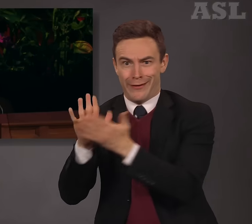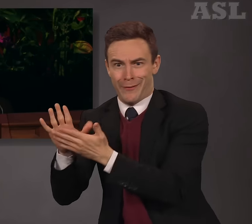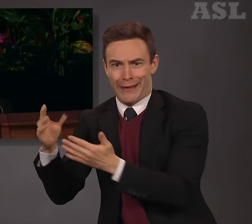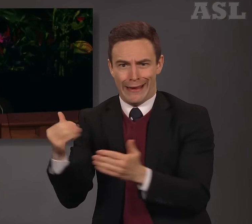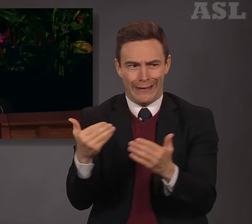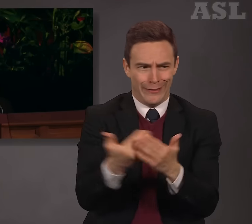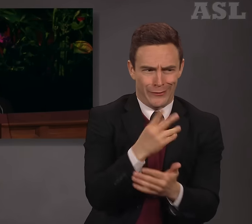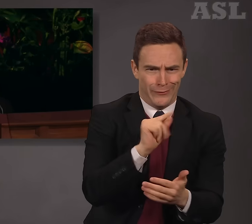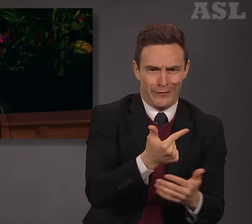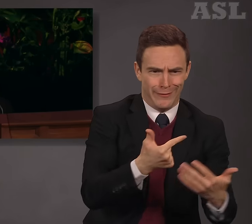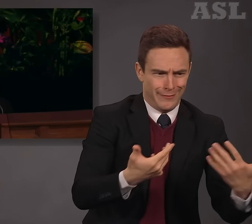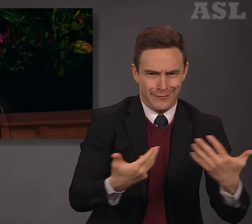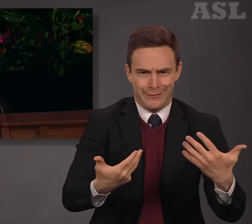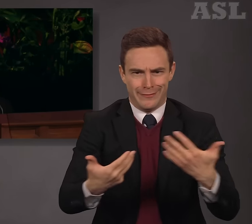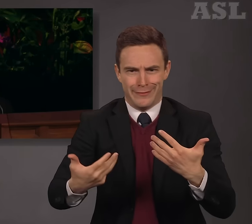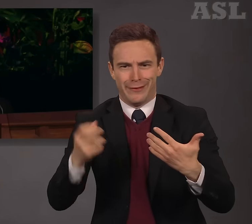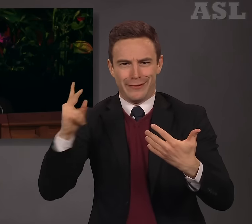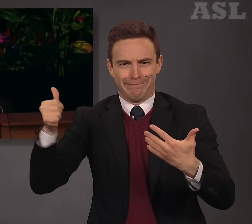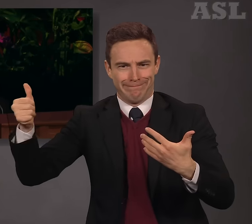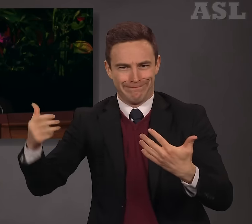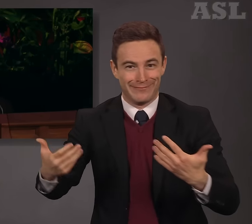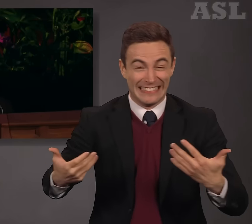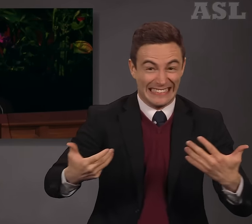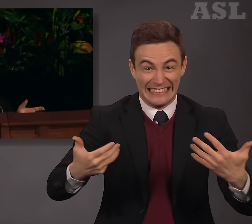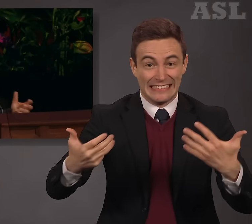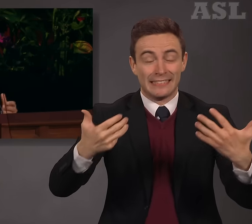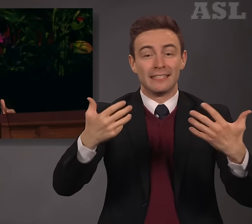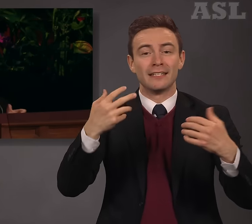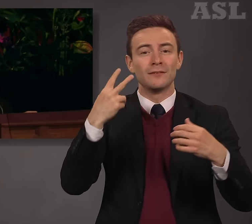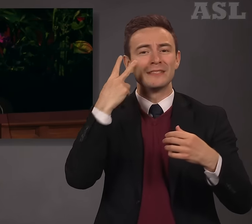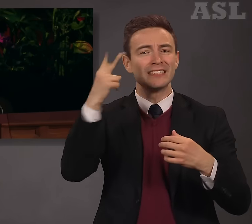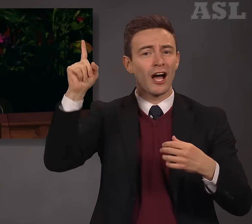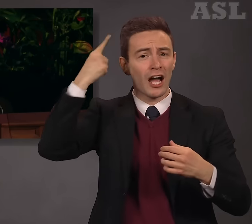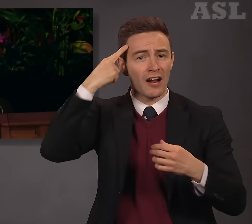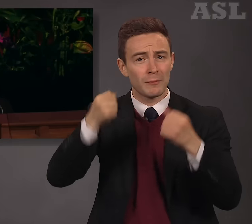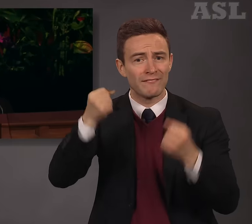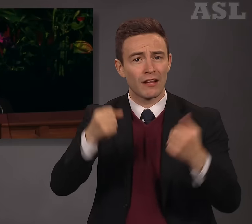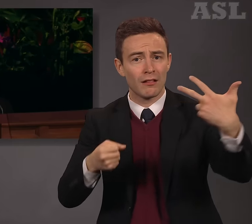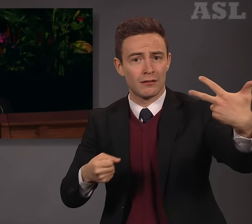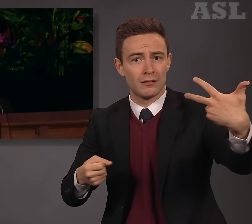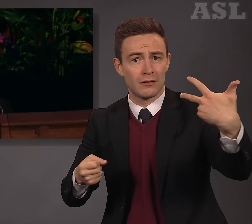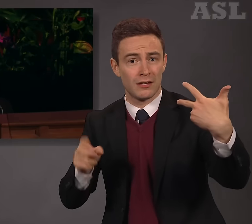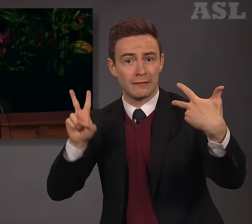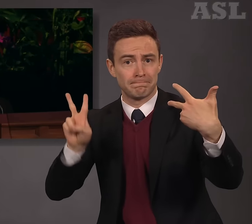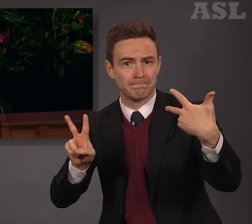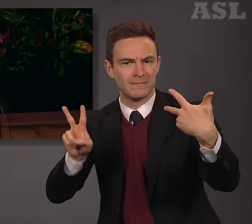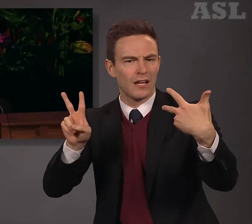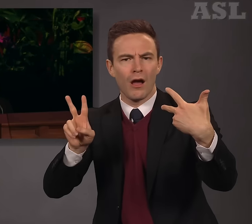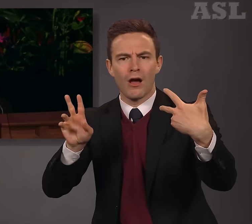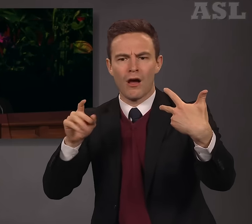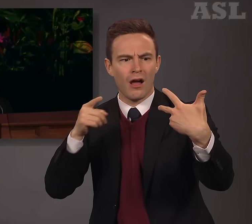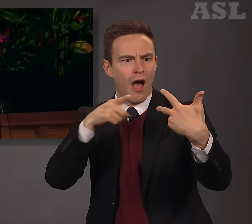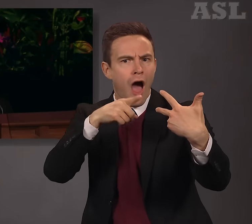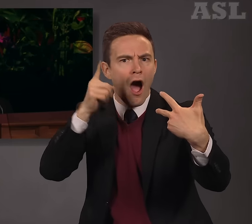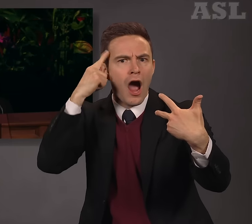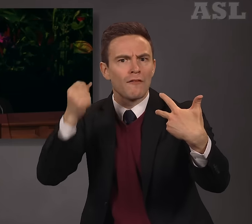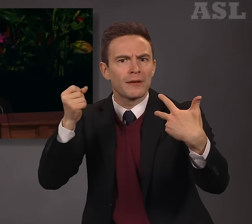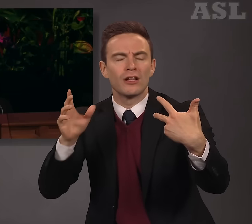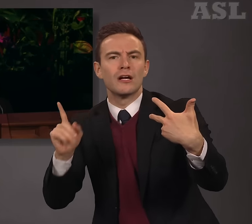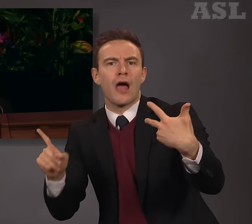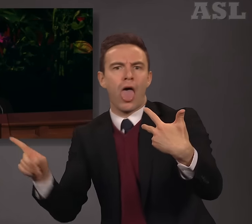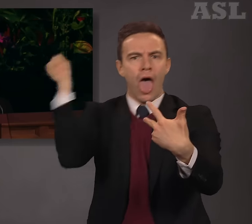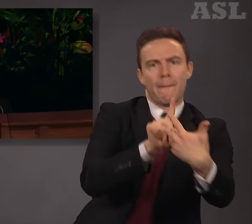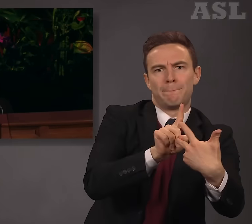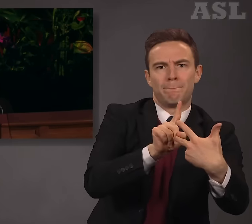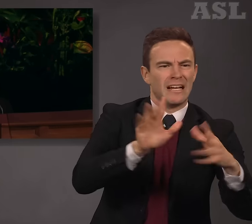Then we saw an official vehicle coming toward us. I stopped in front of it. The